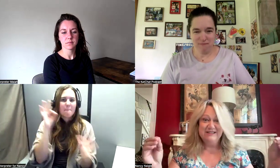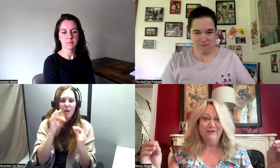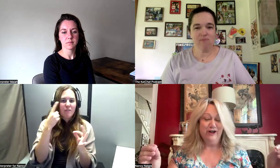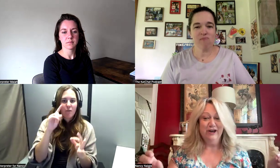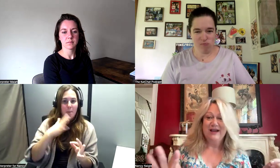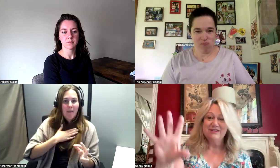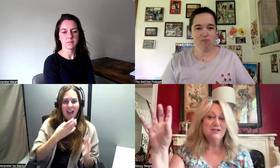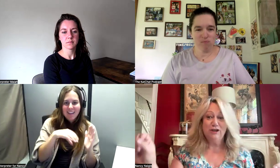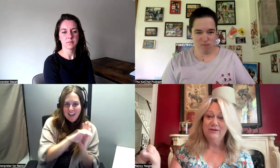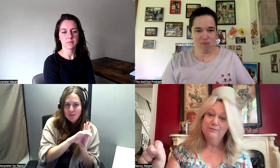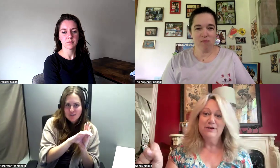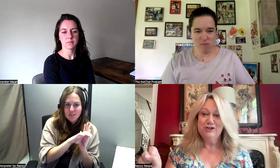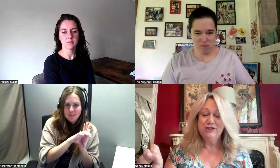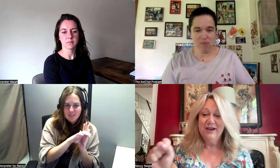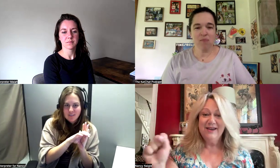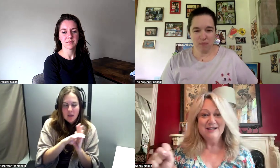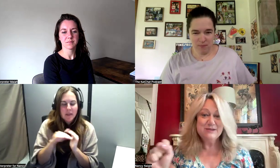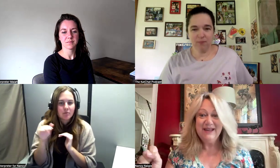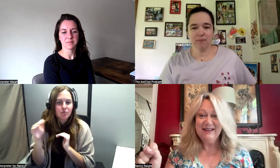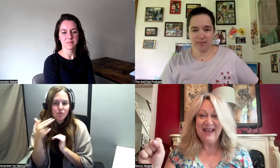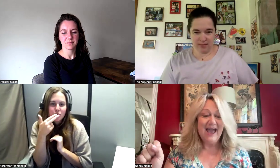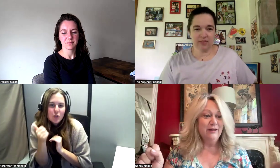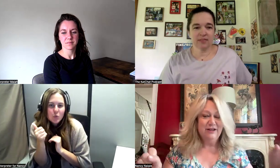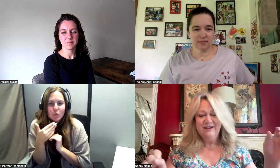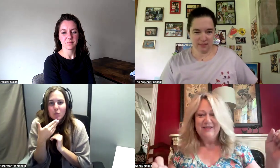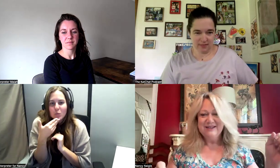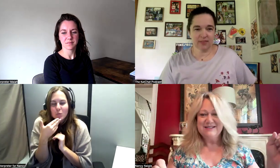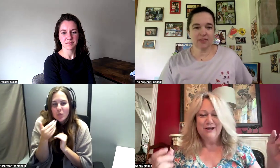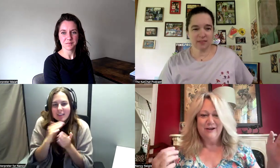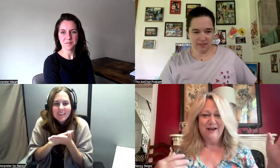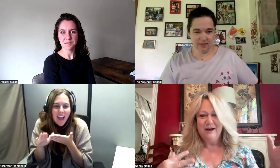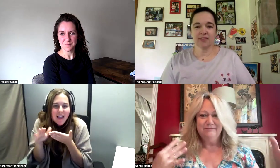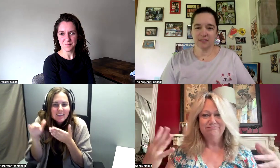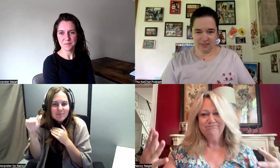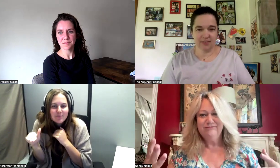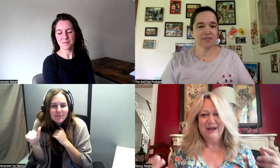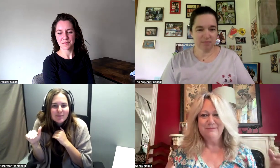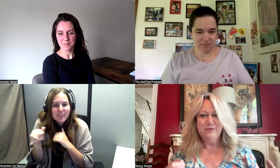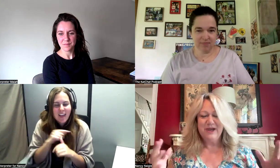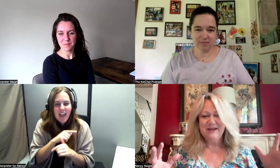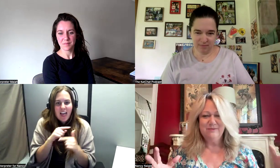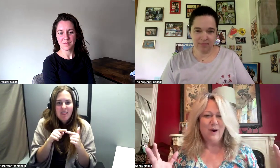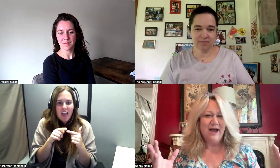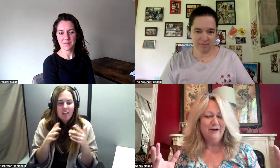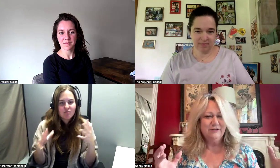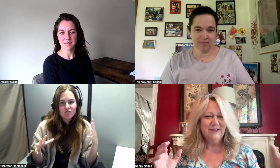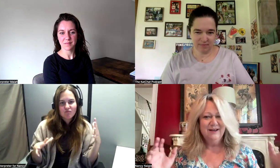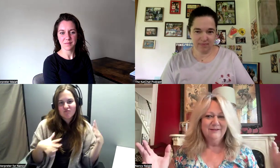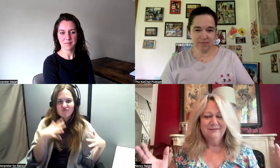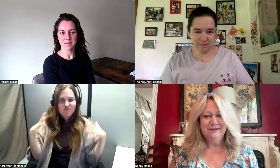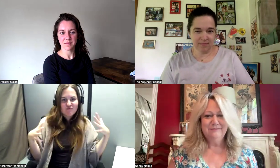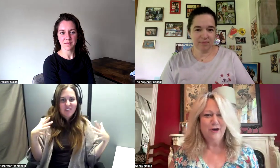were very different. You got this cute, impish, kind of sweet gal, and then you got this, kind of flamboyant,